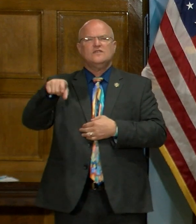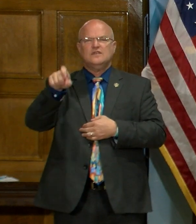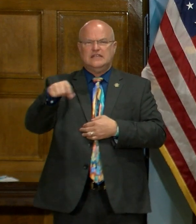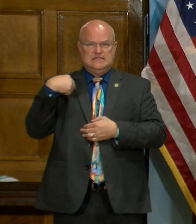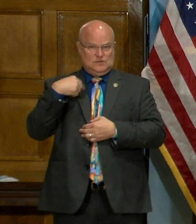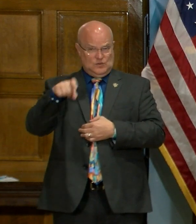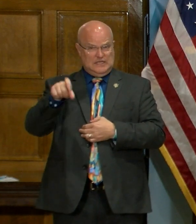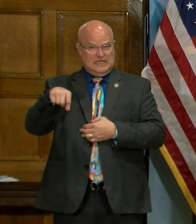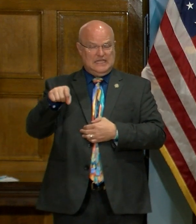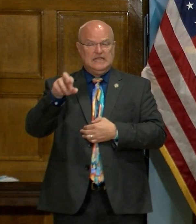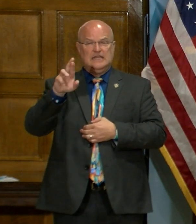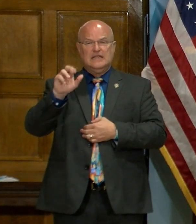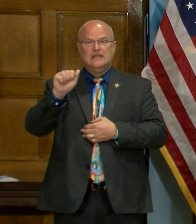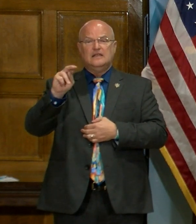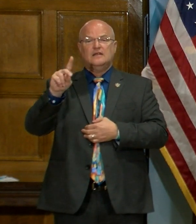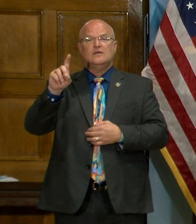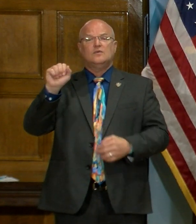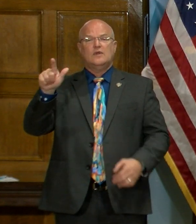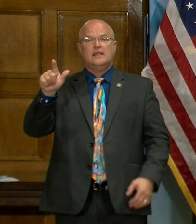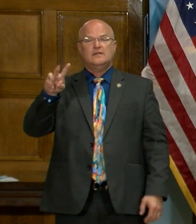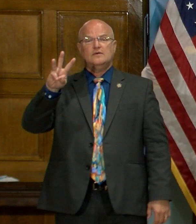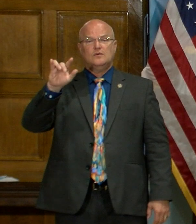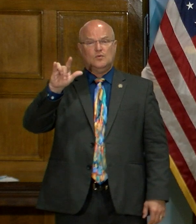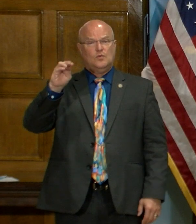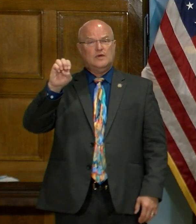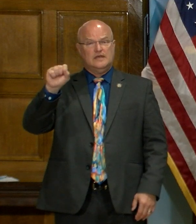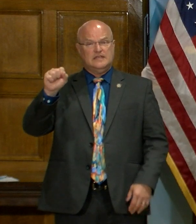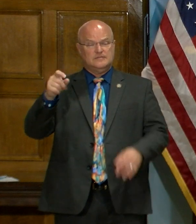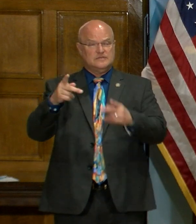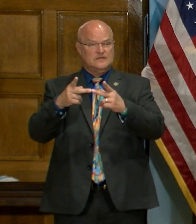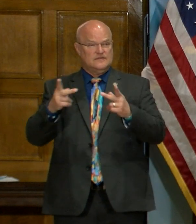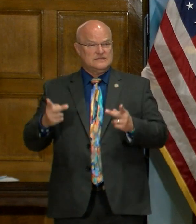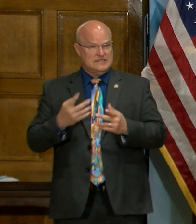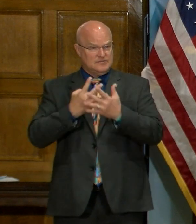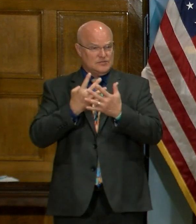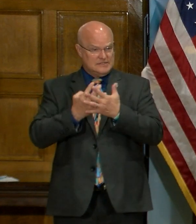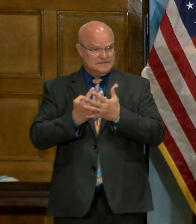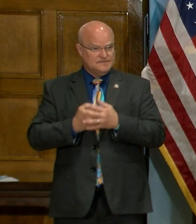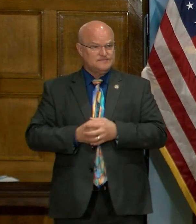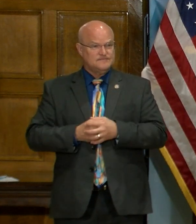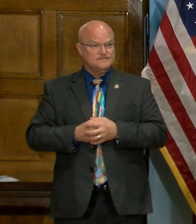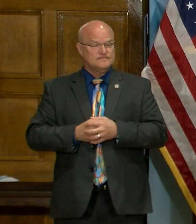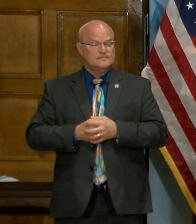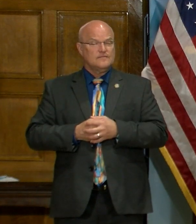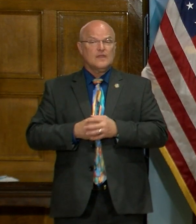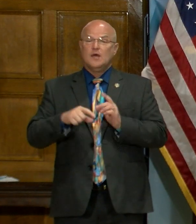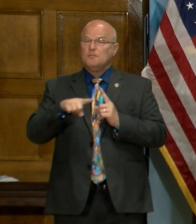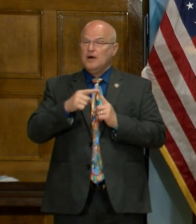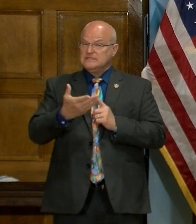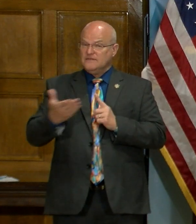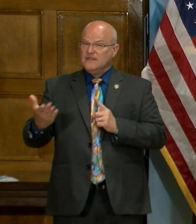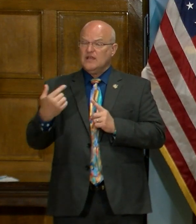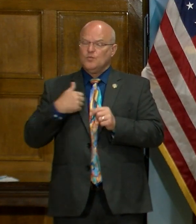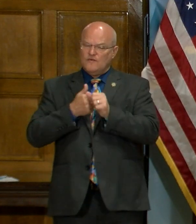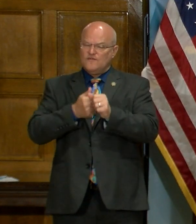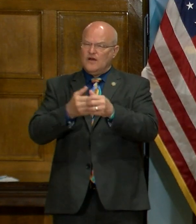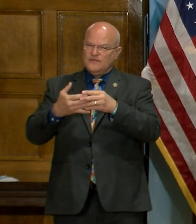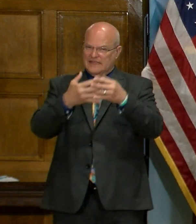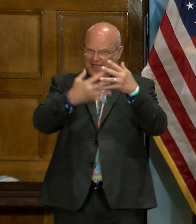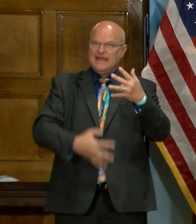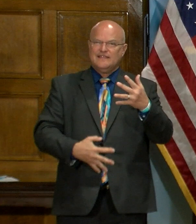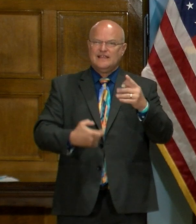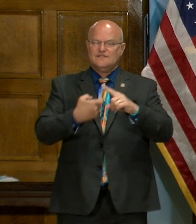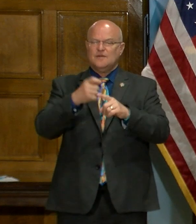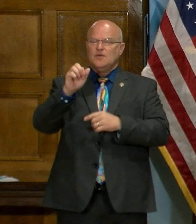that we need at the Randall Williams facility. On a good note, we're following the guidelines as always from